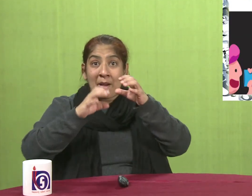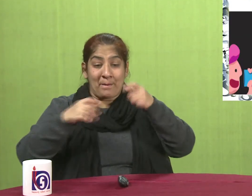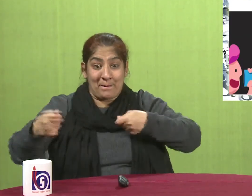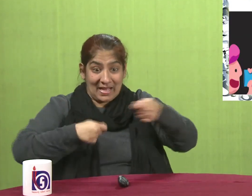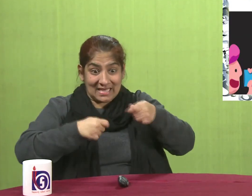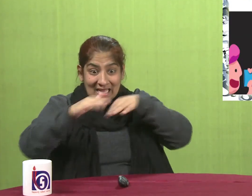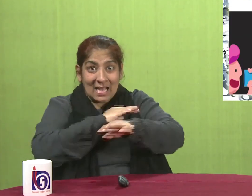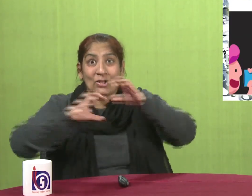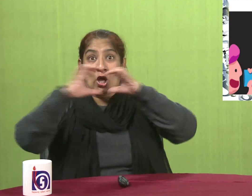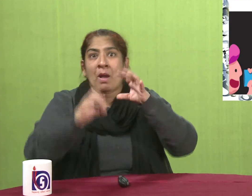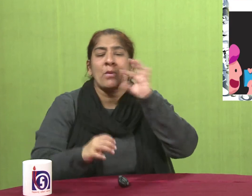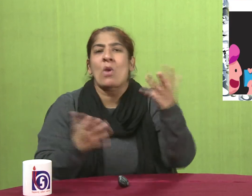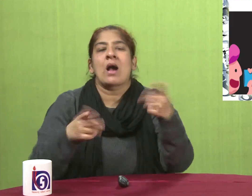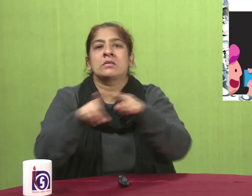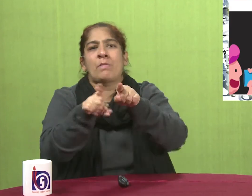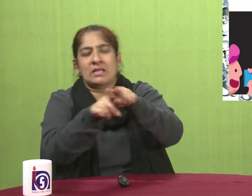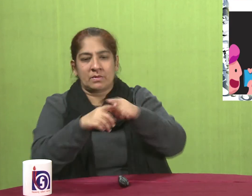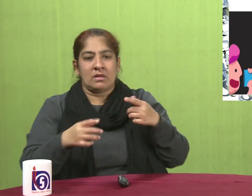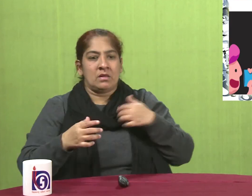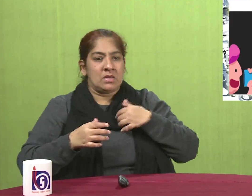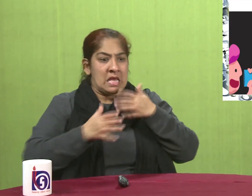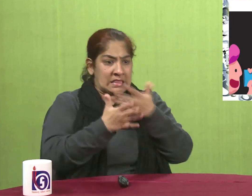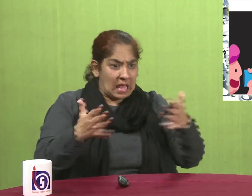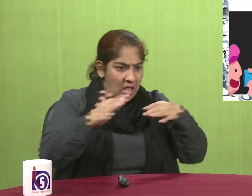Importance of communication in business,